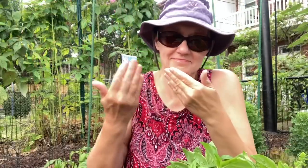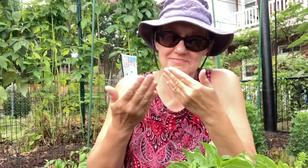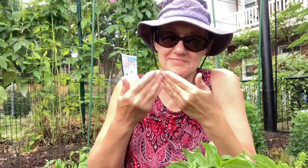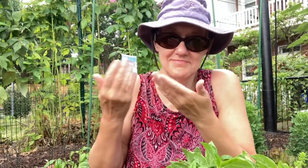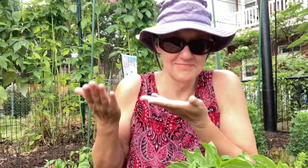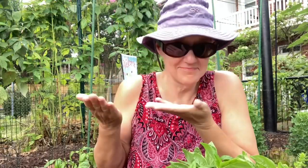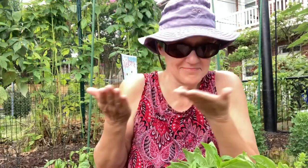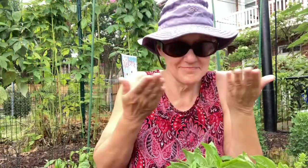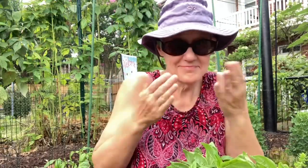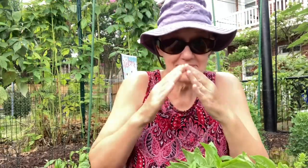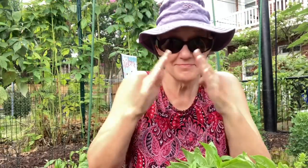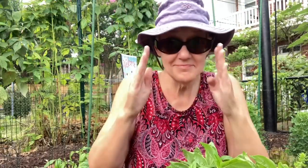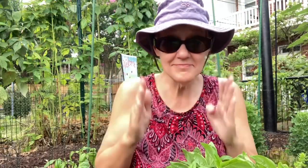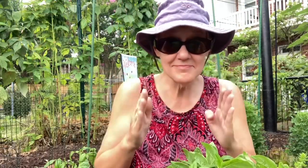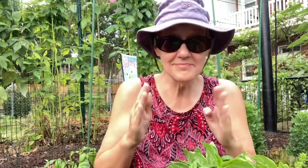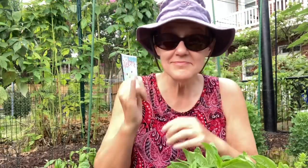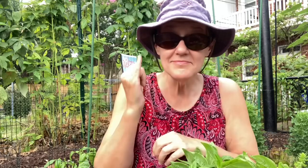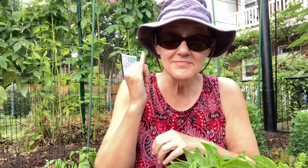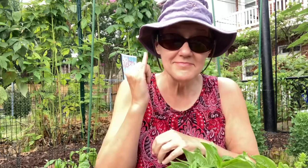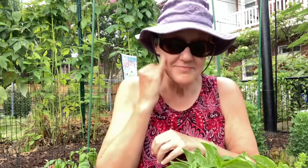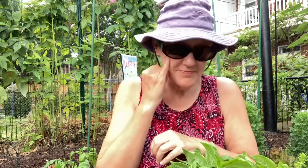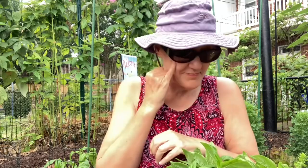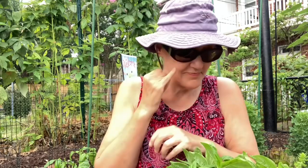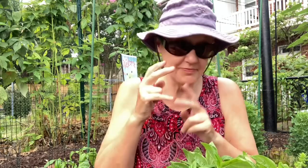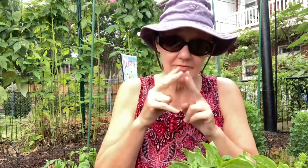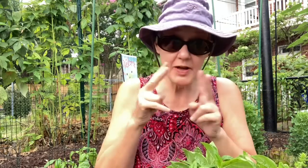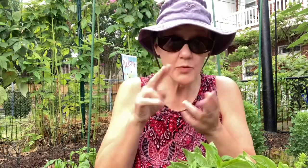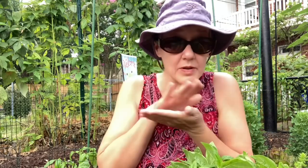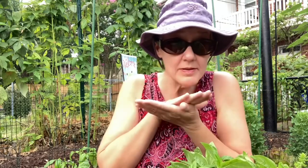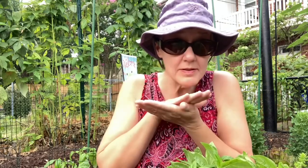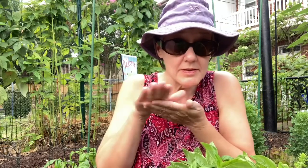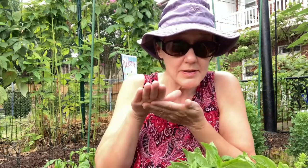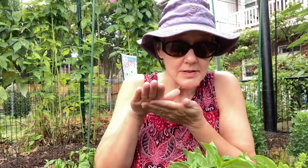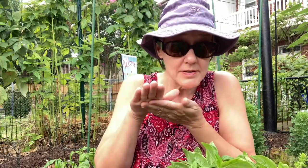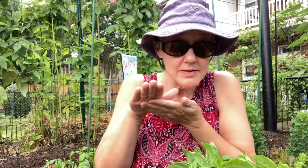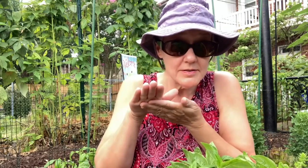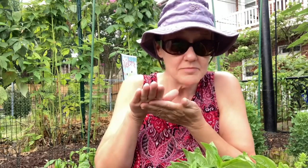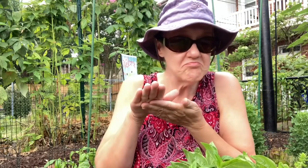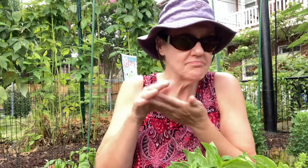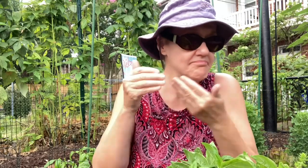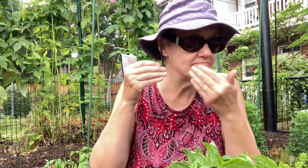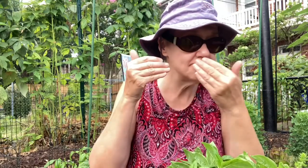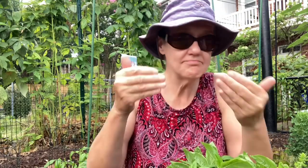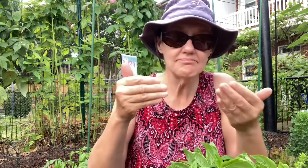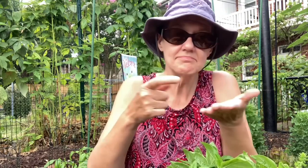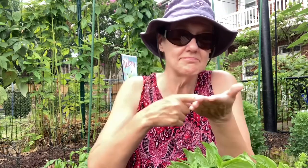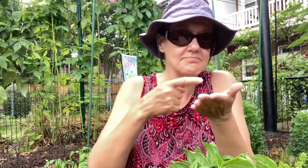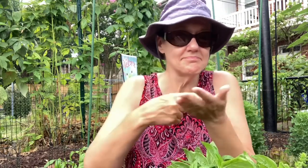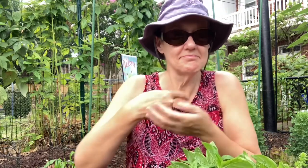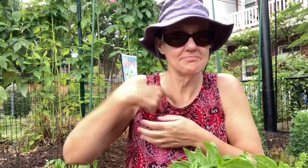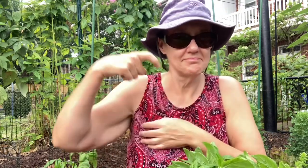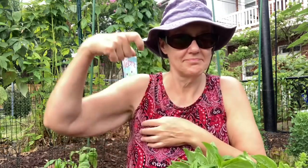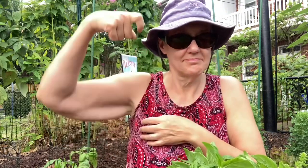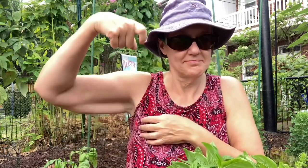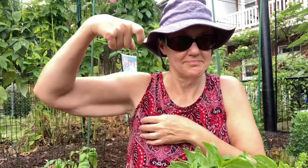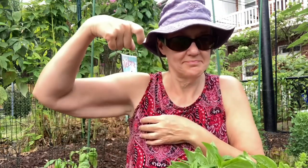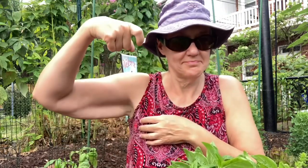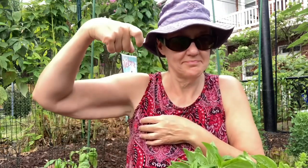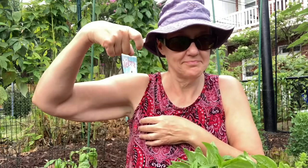Now preserving basil is also easy. I bring it in the house and if it's really clean, I just go ahead and dry it, even